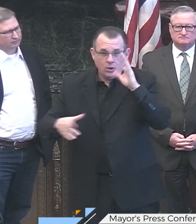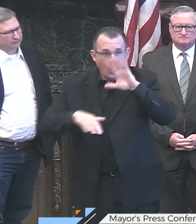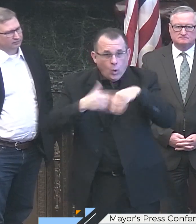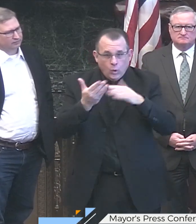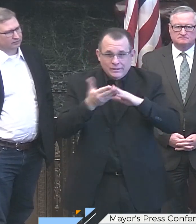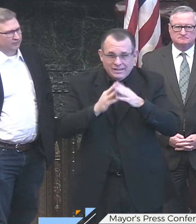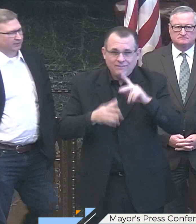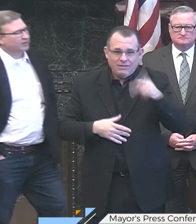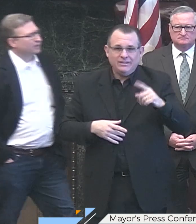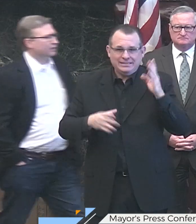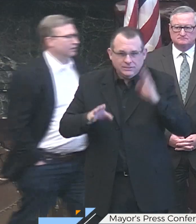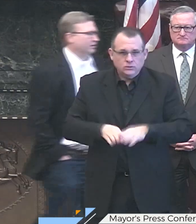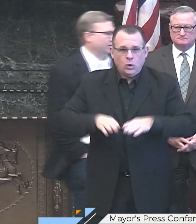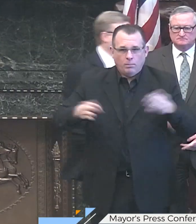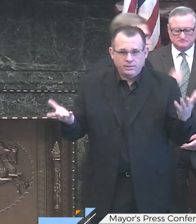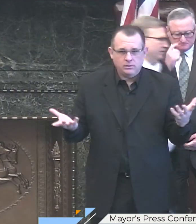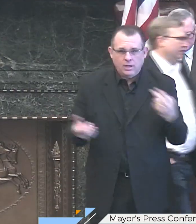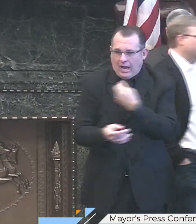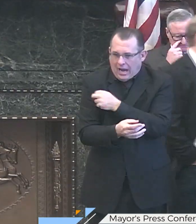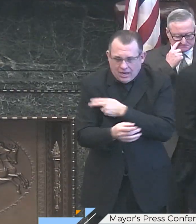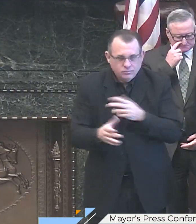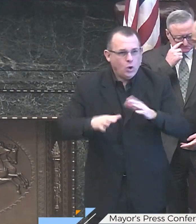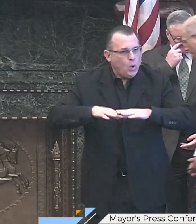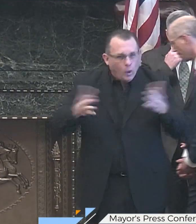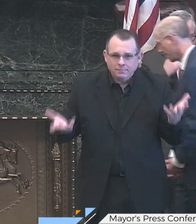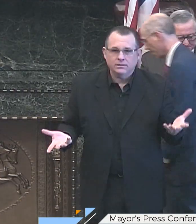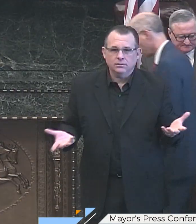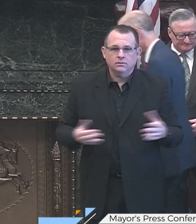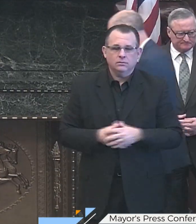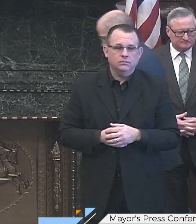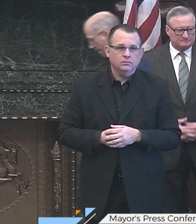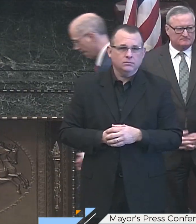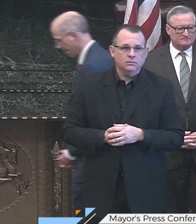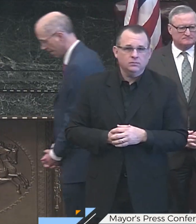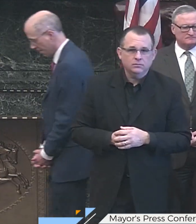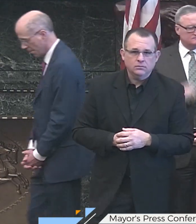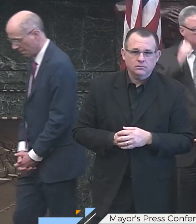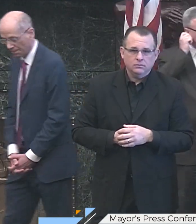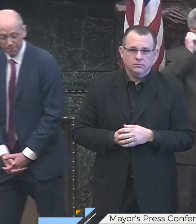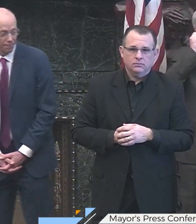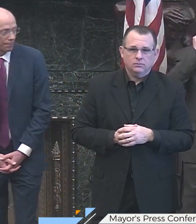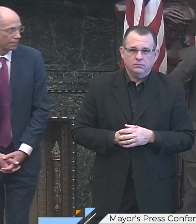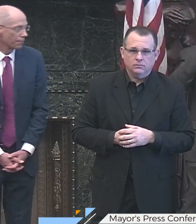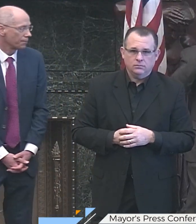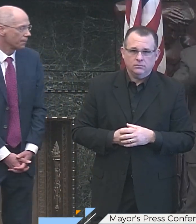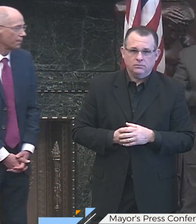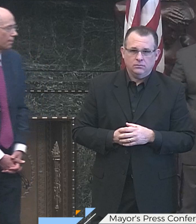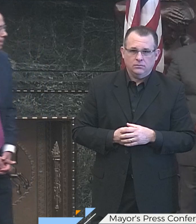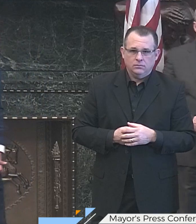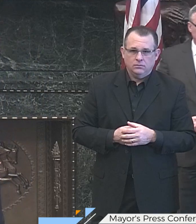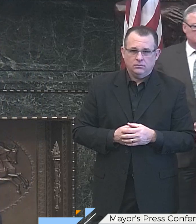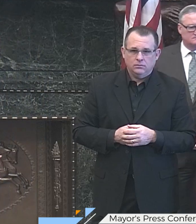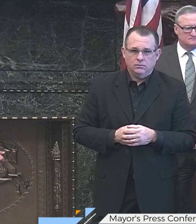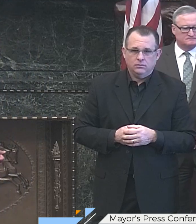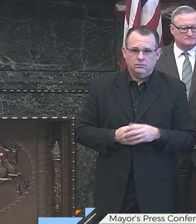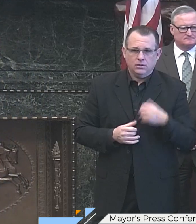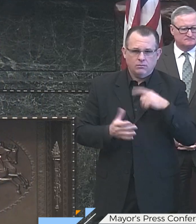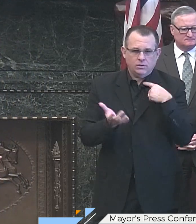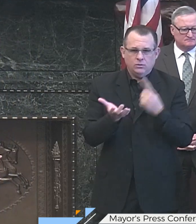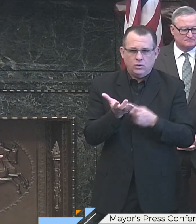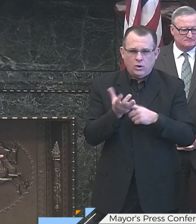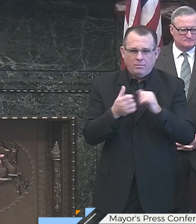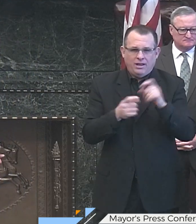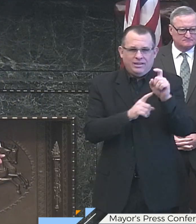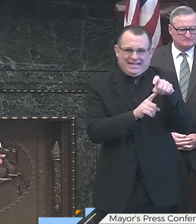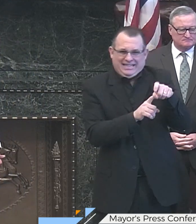all Philadelphia residents. Okay. And Denise, I do want to touch on the need of the hospital. I think all of the